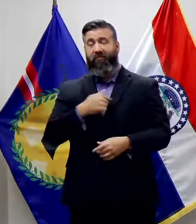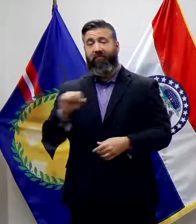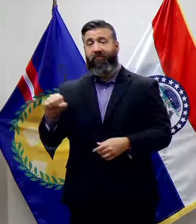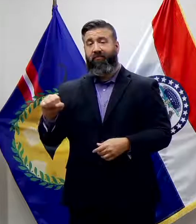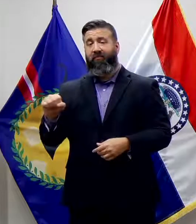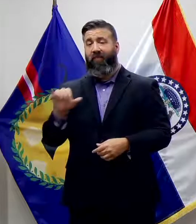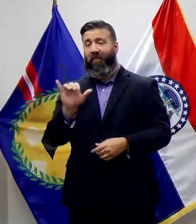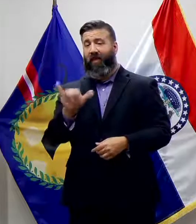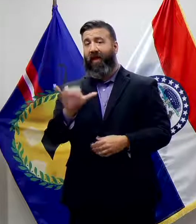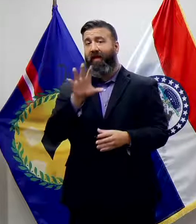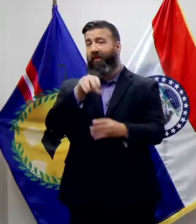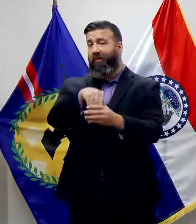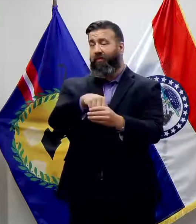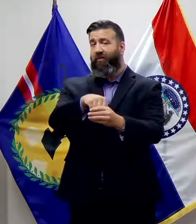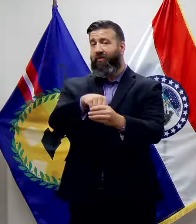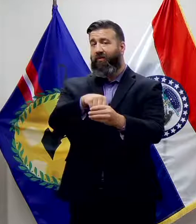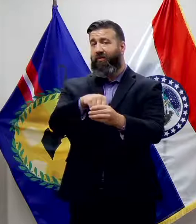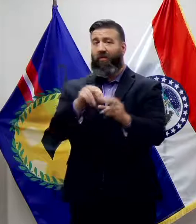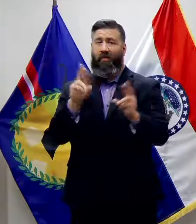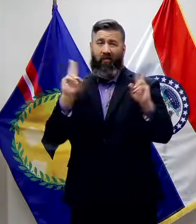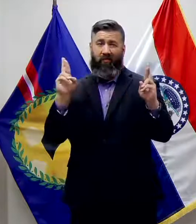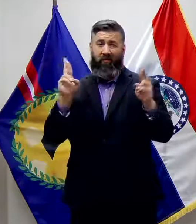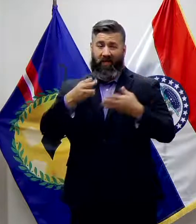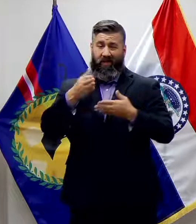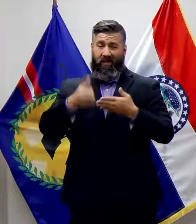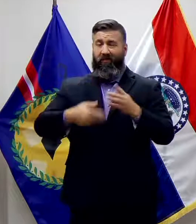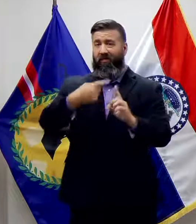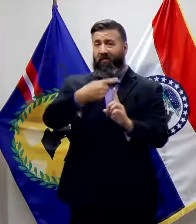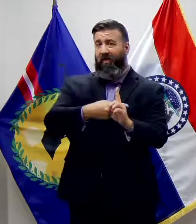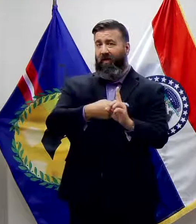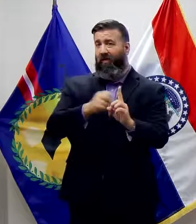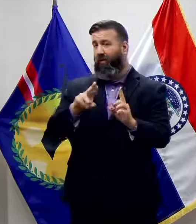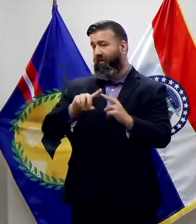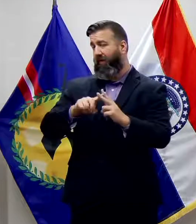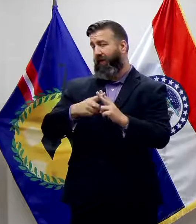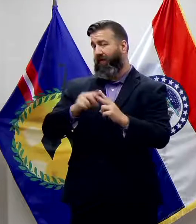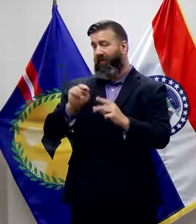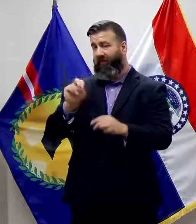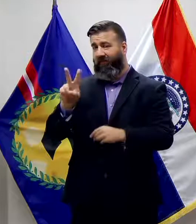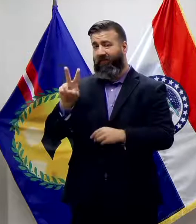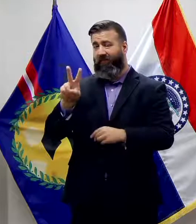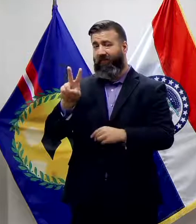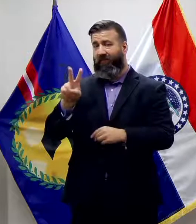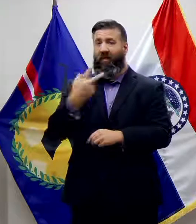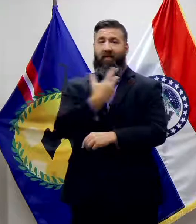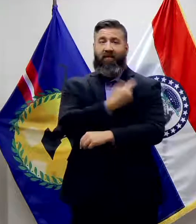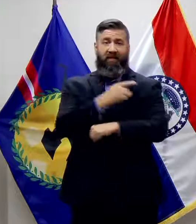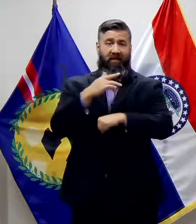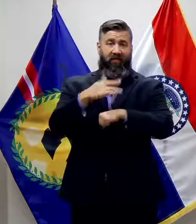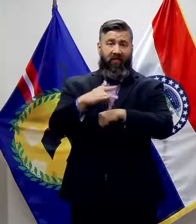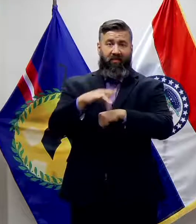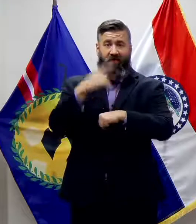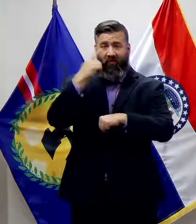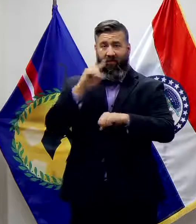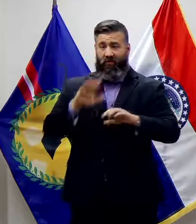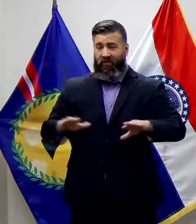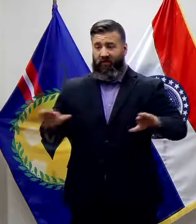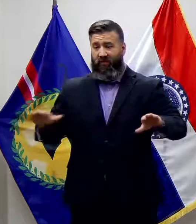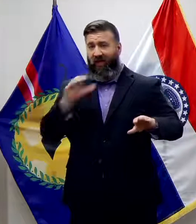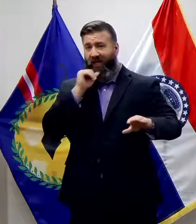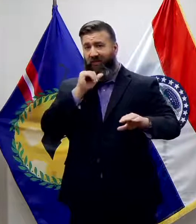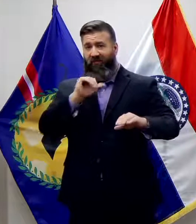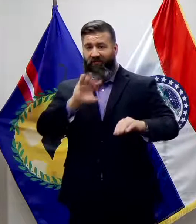And that includes, hopefully by the end of this month or the beginning of November, vaccine availability for kids 5